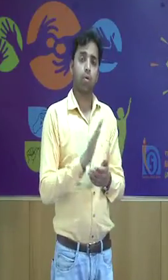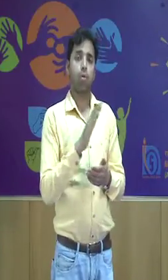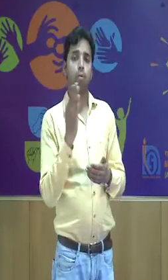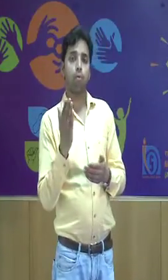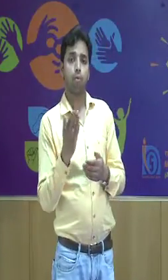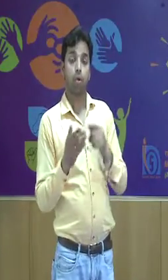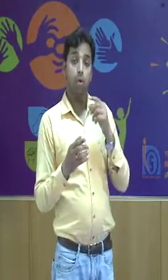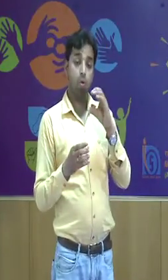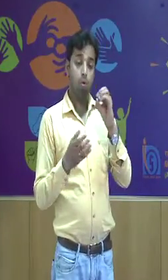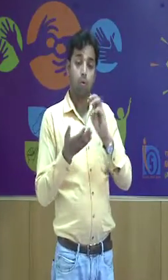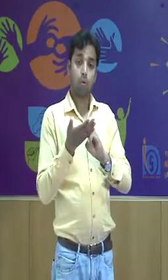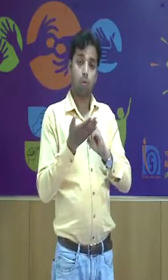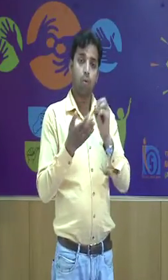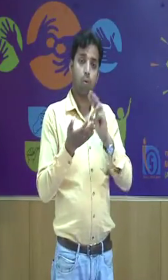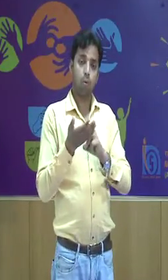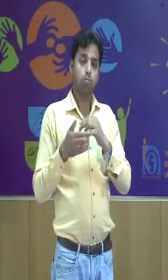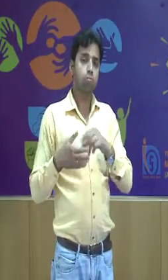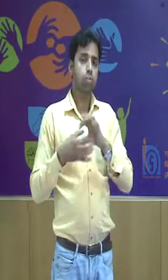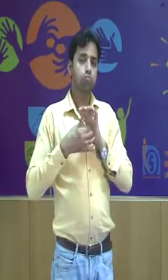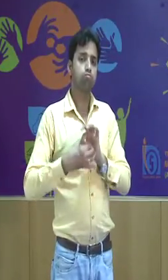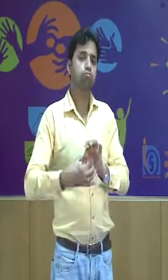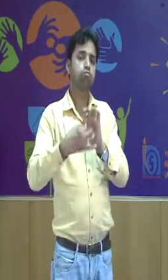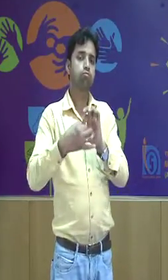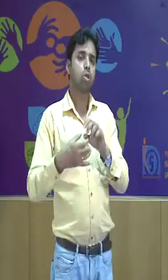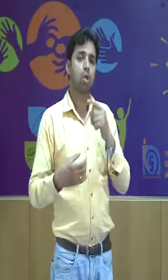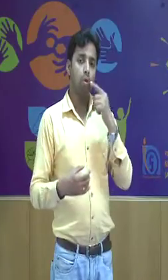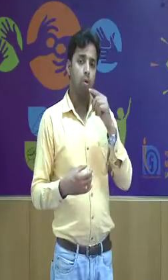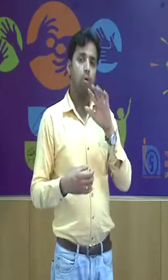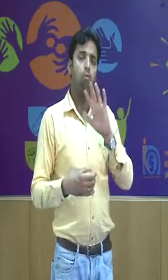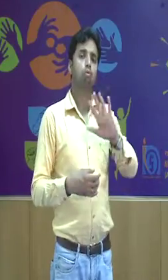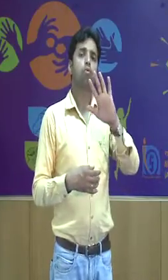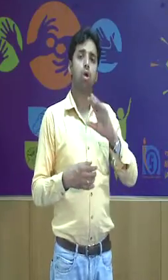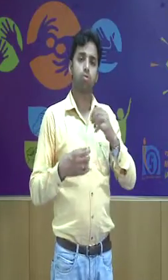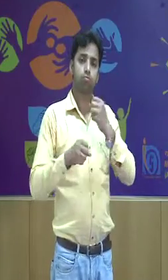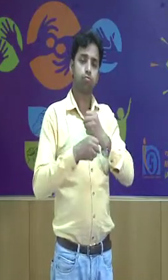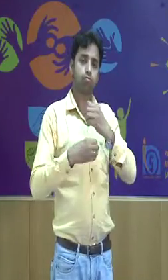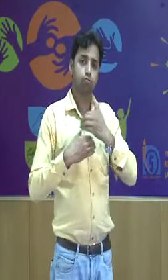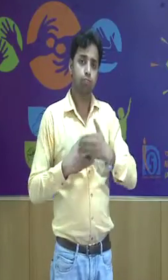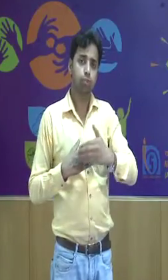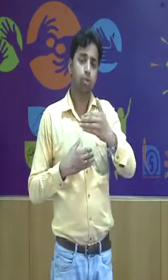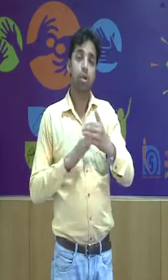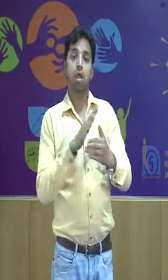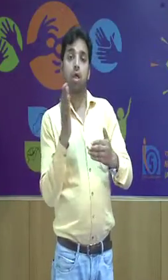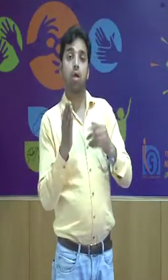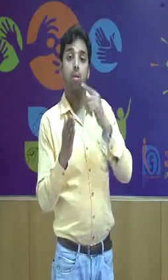and a common ancestor within 5 generations from mother's